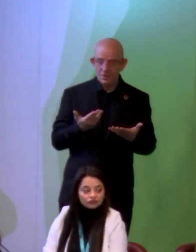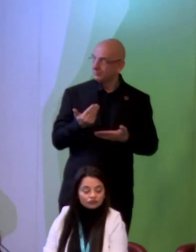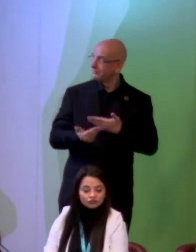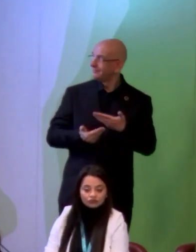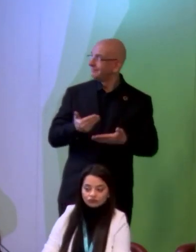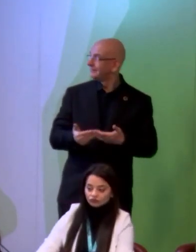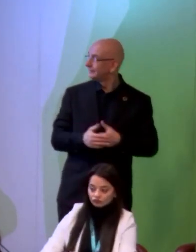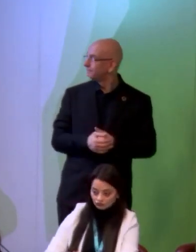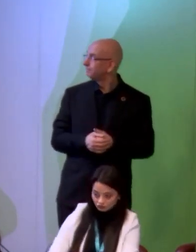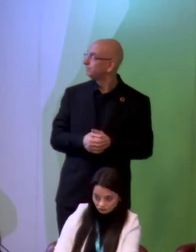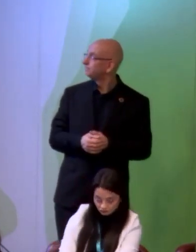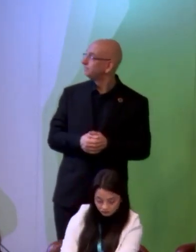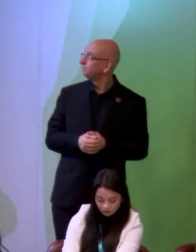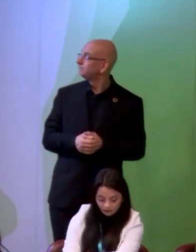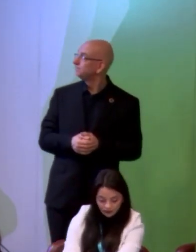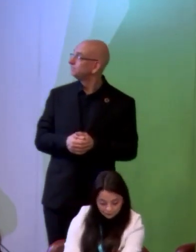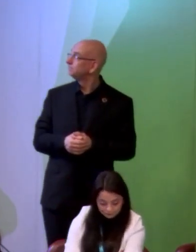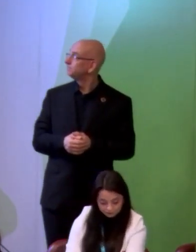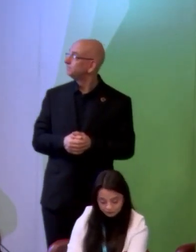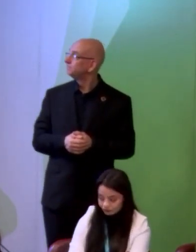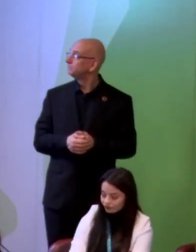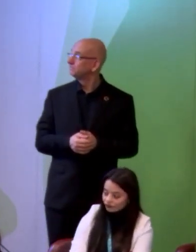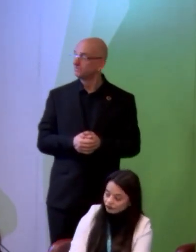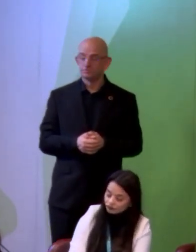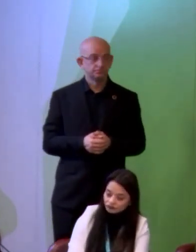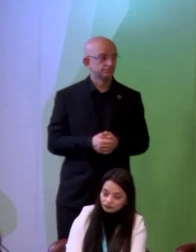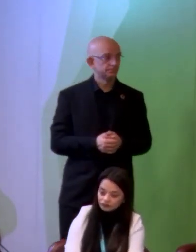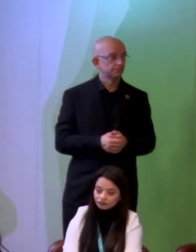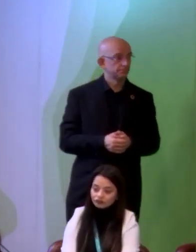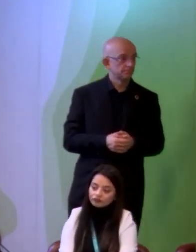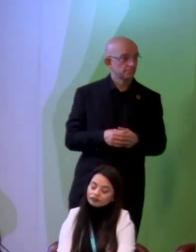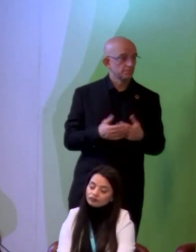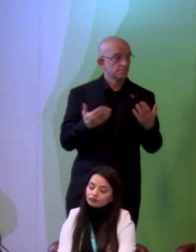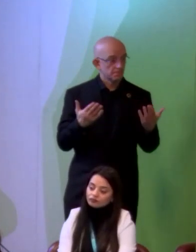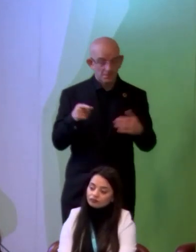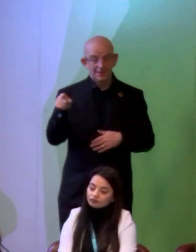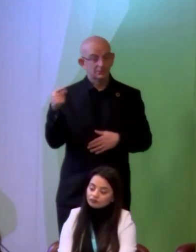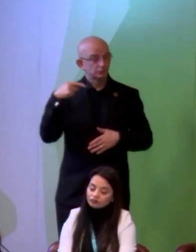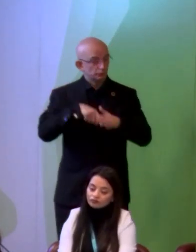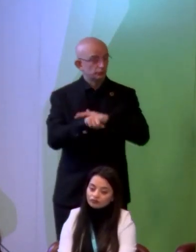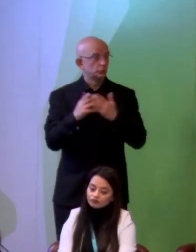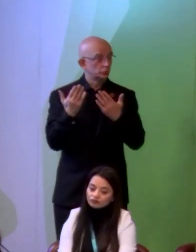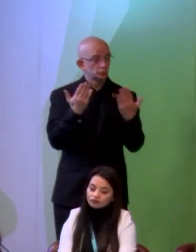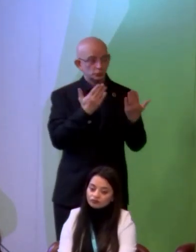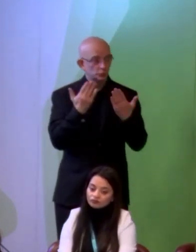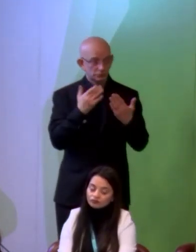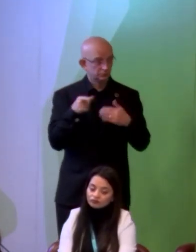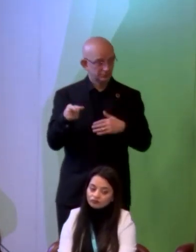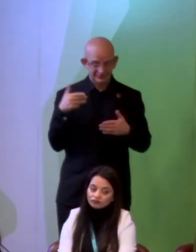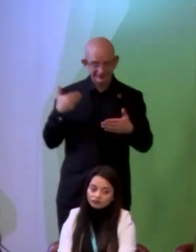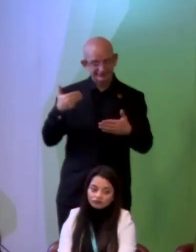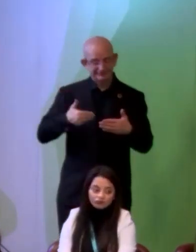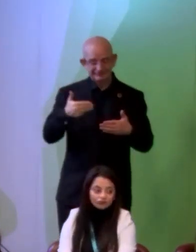Before enrolling in private school, Amir's education was interrupted for 3 consecutive years. Due to the expensive schools